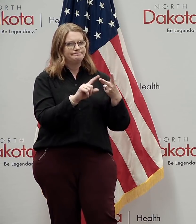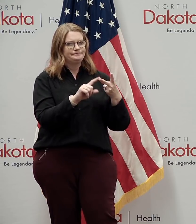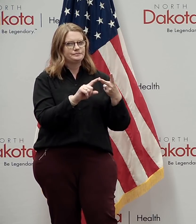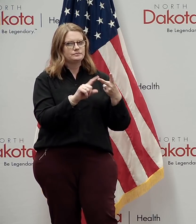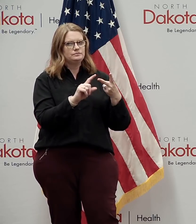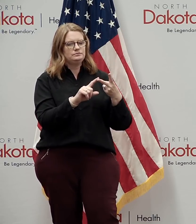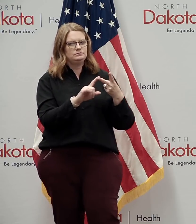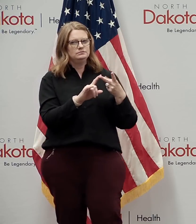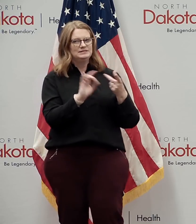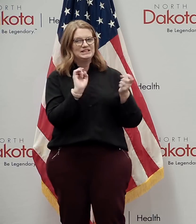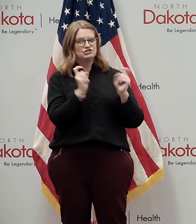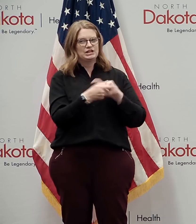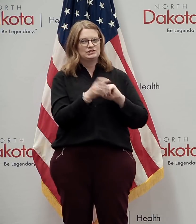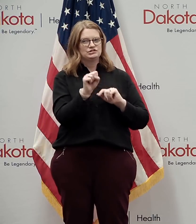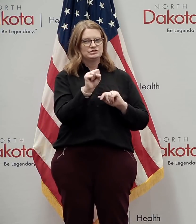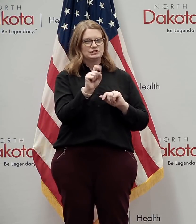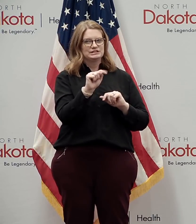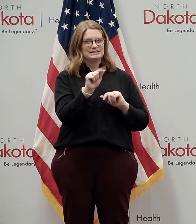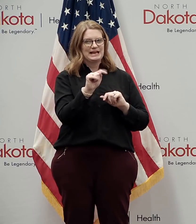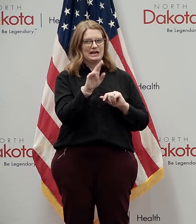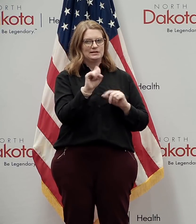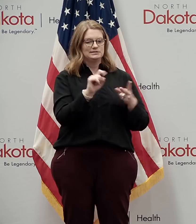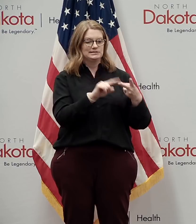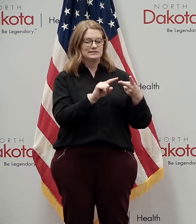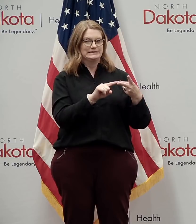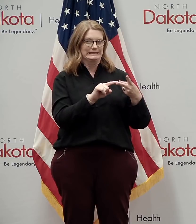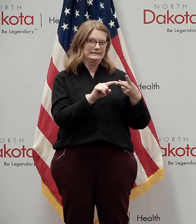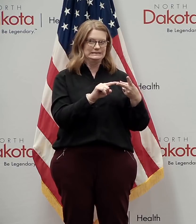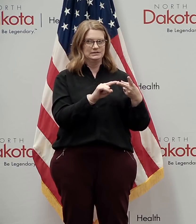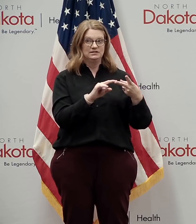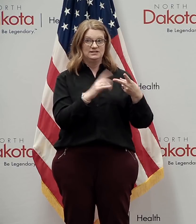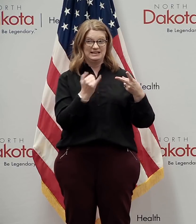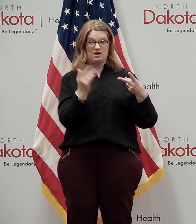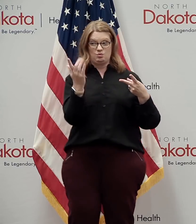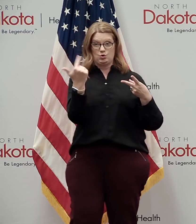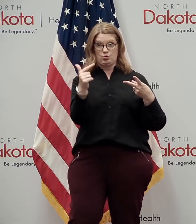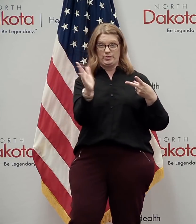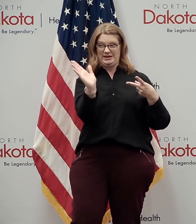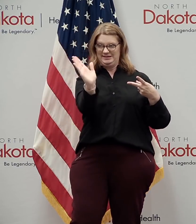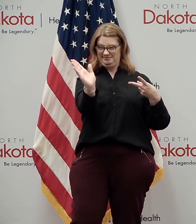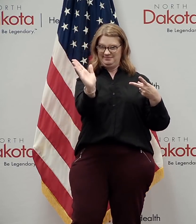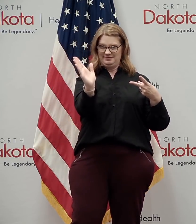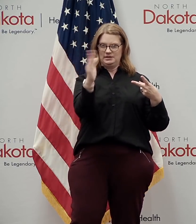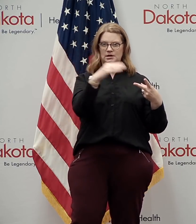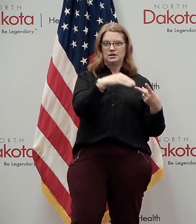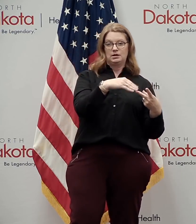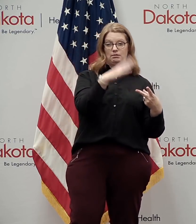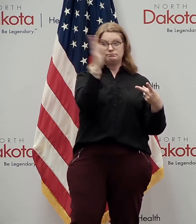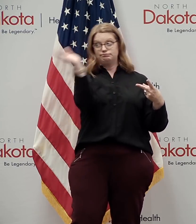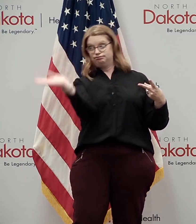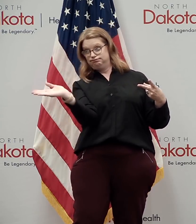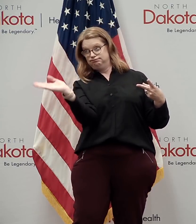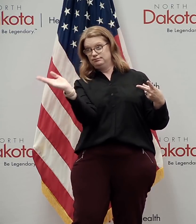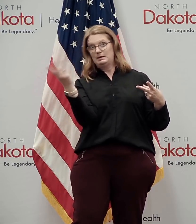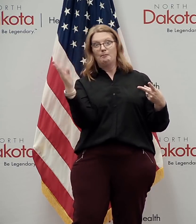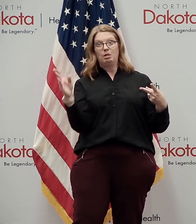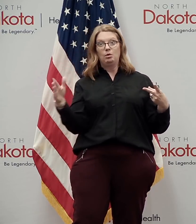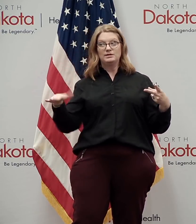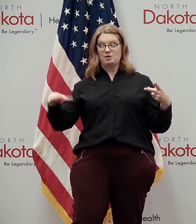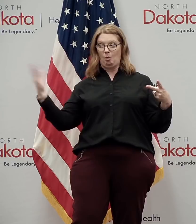the status. I'd say we're in this green zone on our Roy G. Biv color